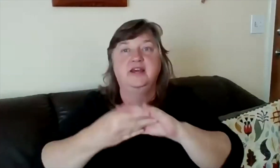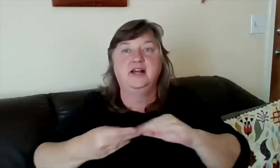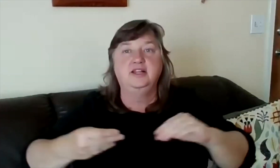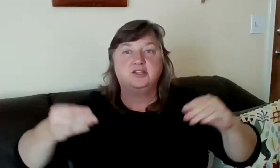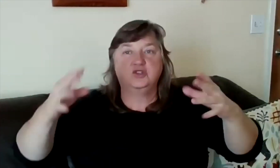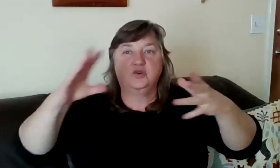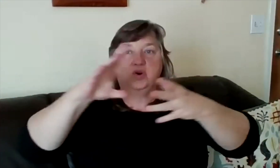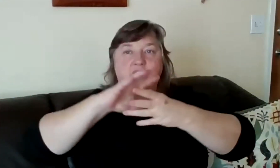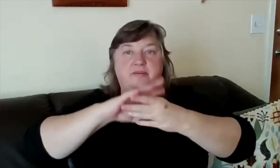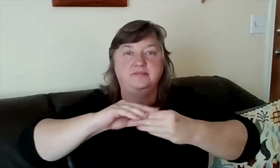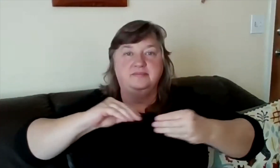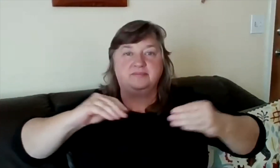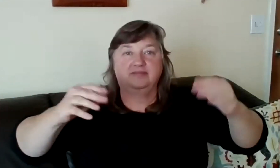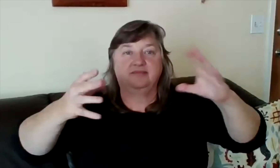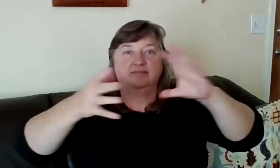Tell a story.